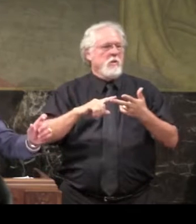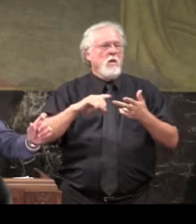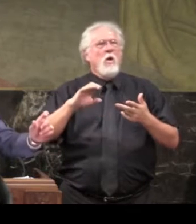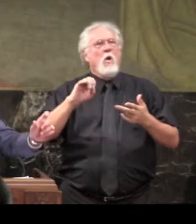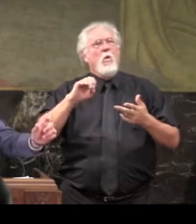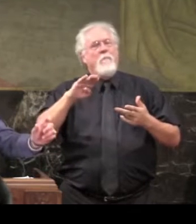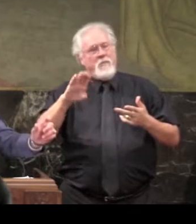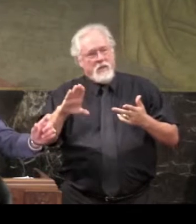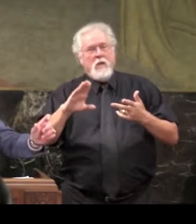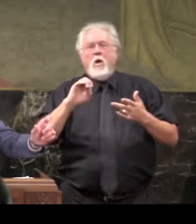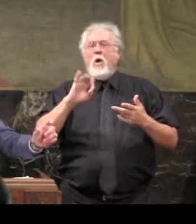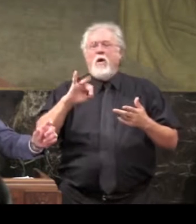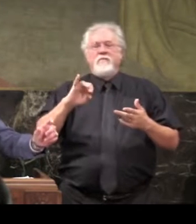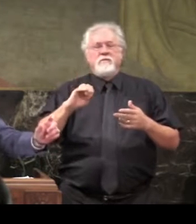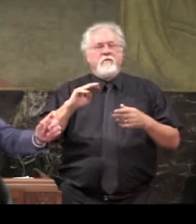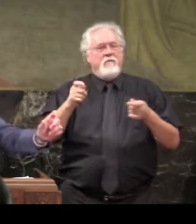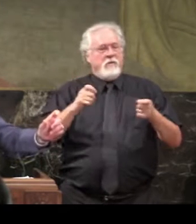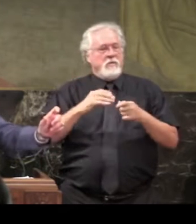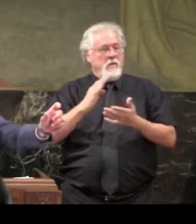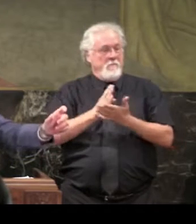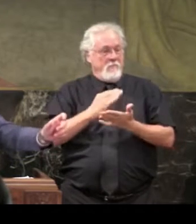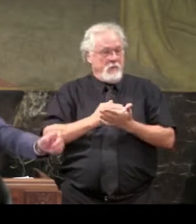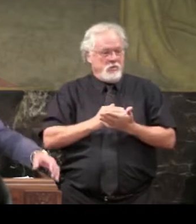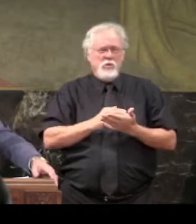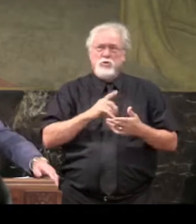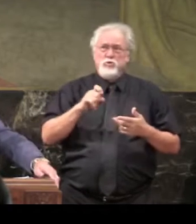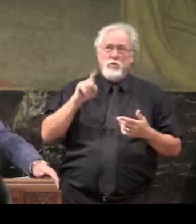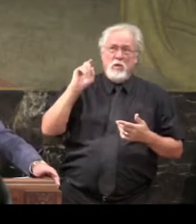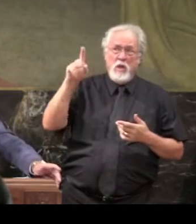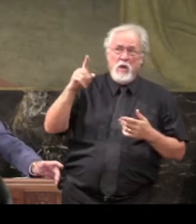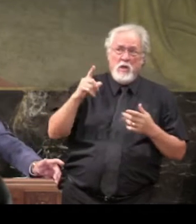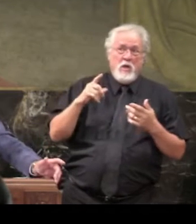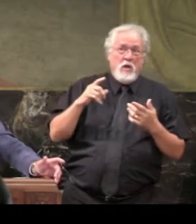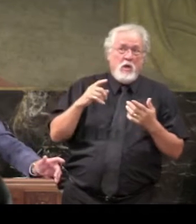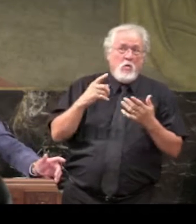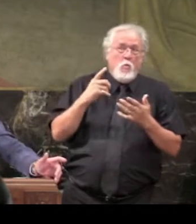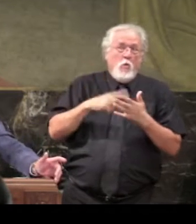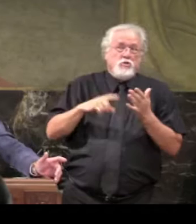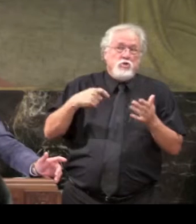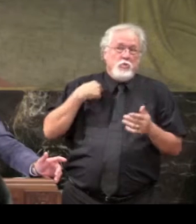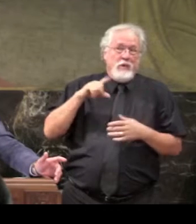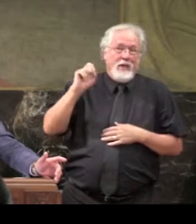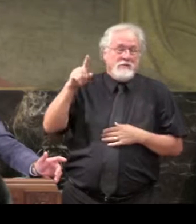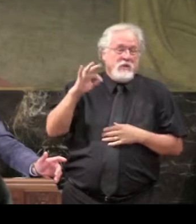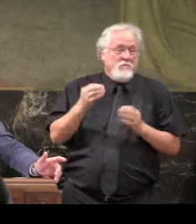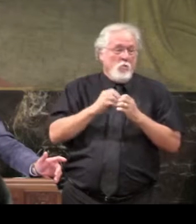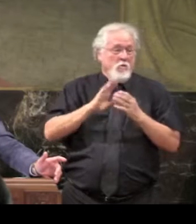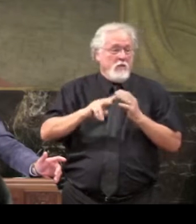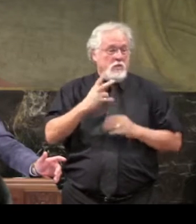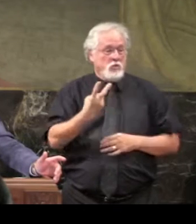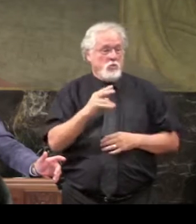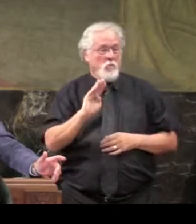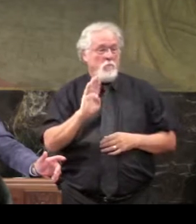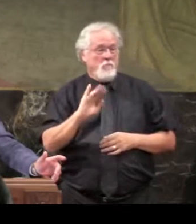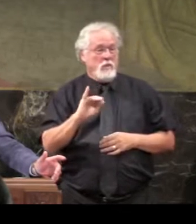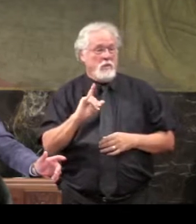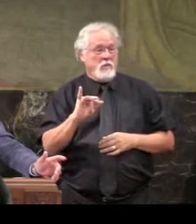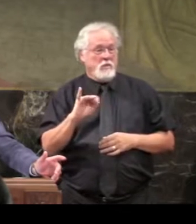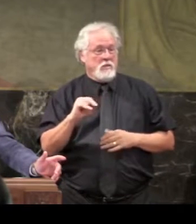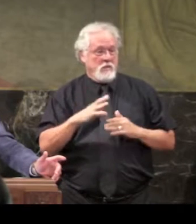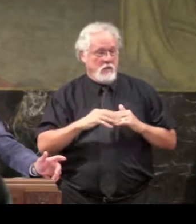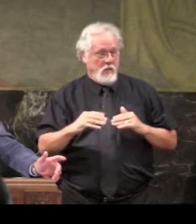out what that request should be if it should exceed $2 billion. One of the reasons that the request is going to be